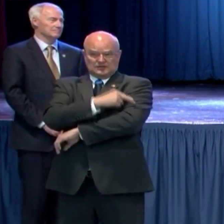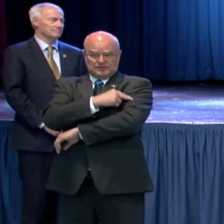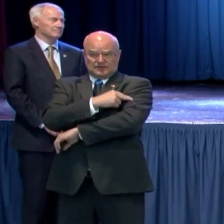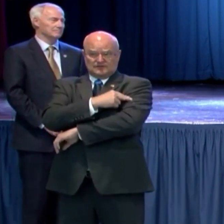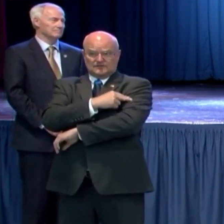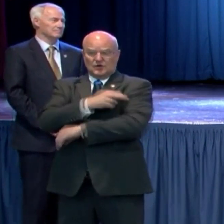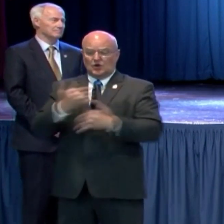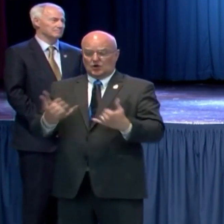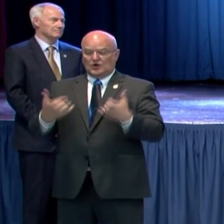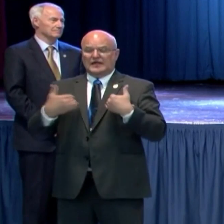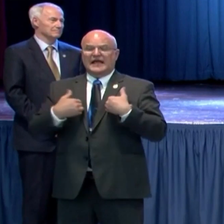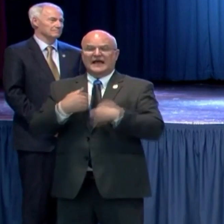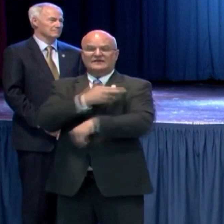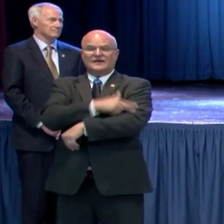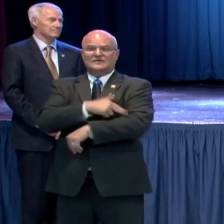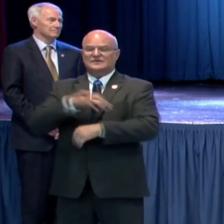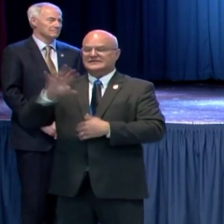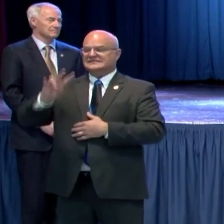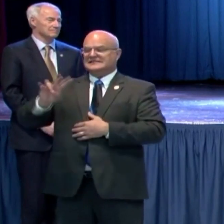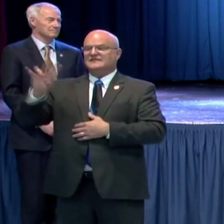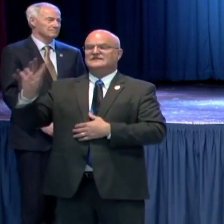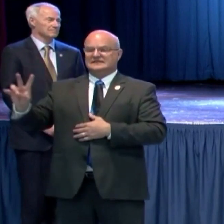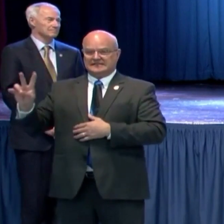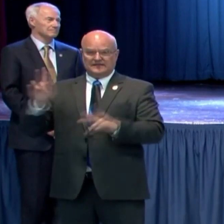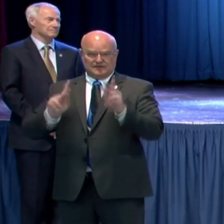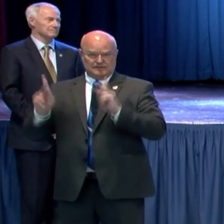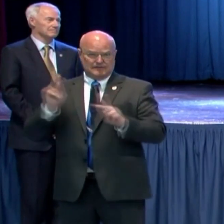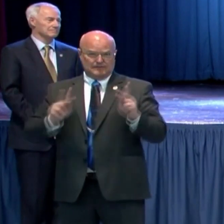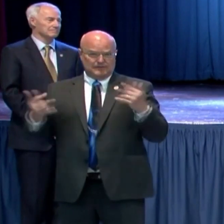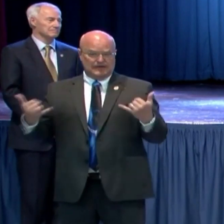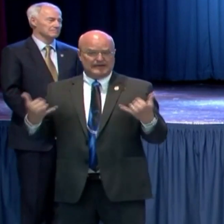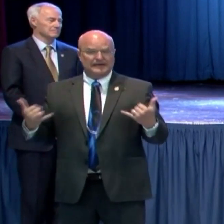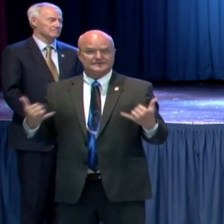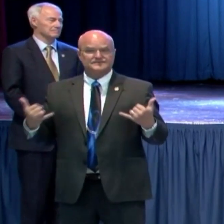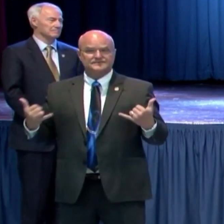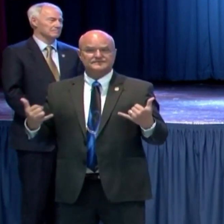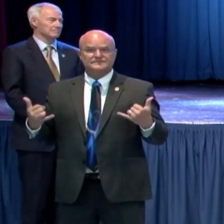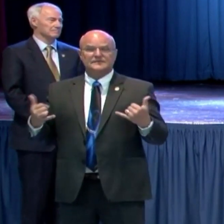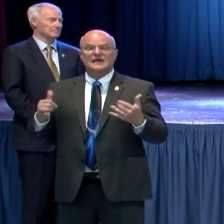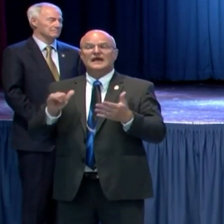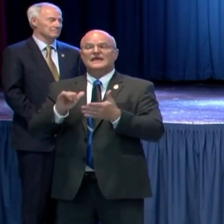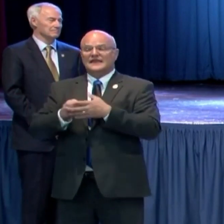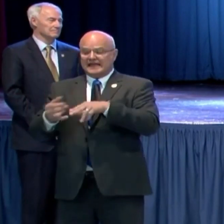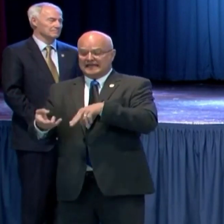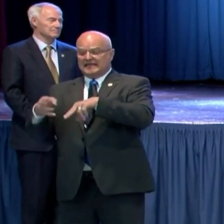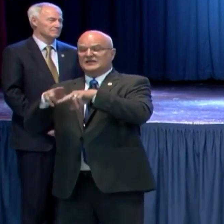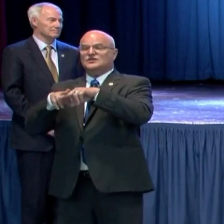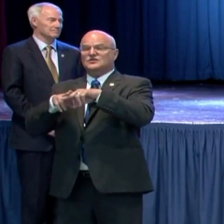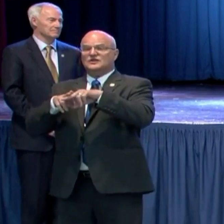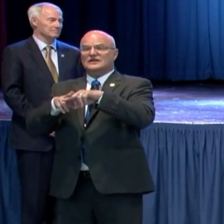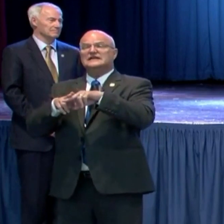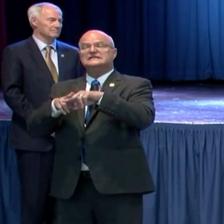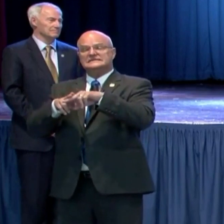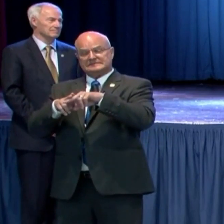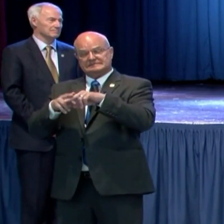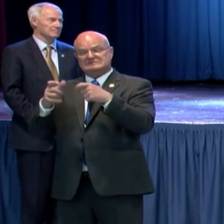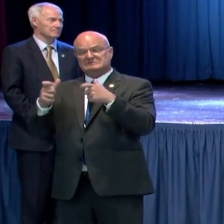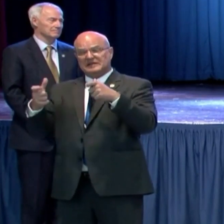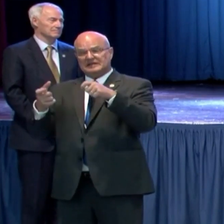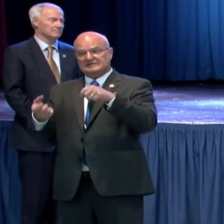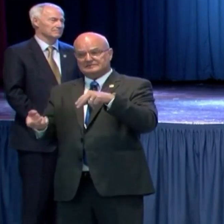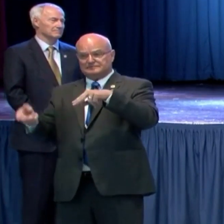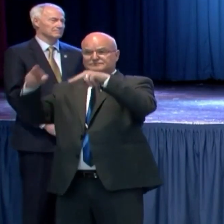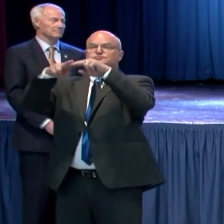hospitalized, so we currently have hospitalized 77 patients. Now that increase is a pretty substantial